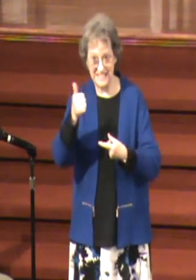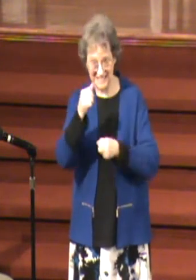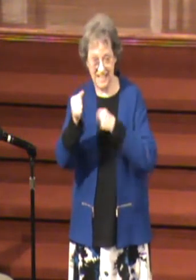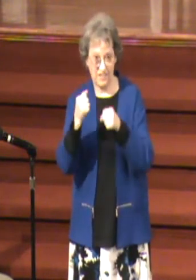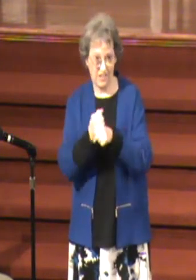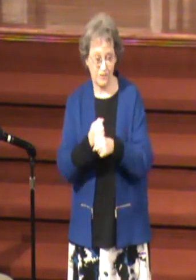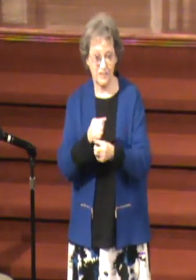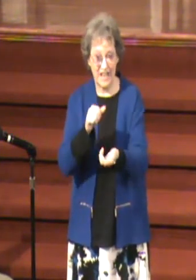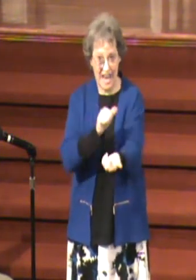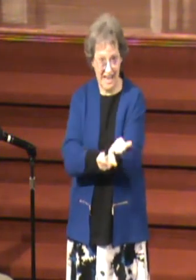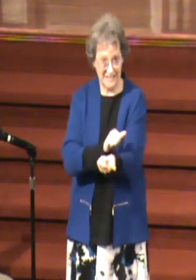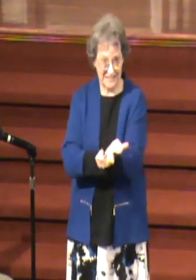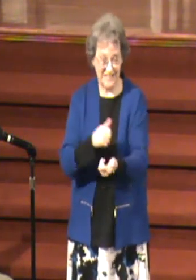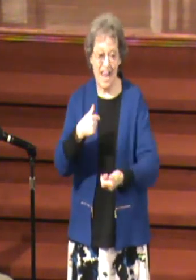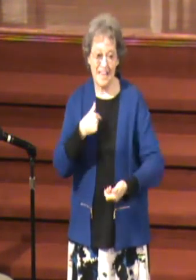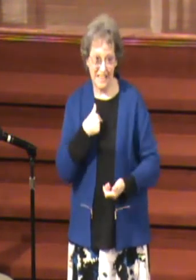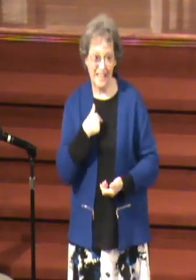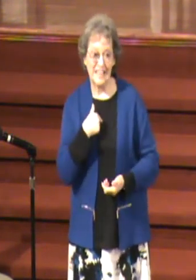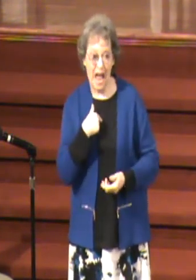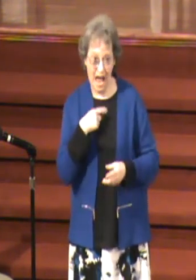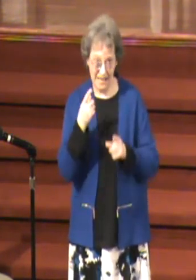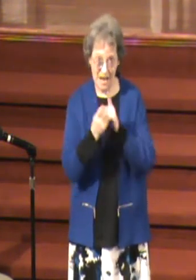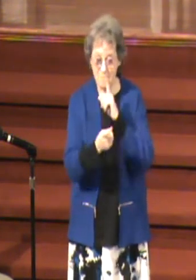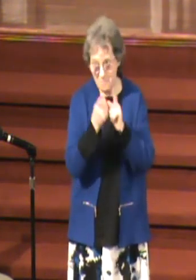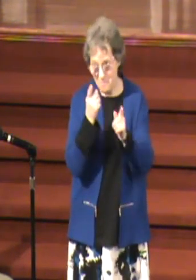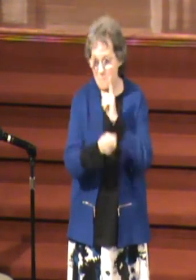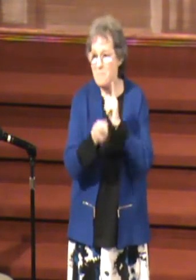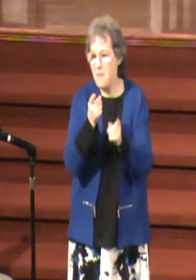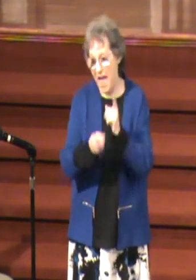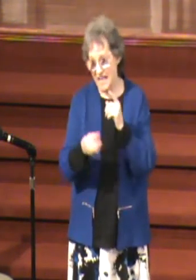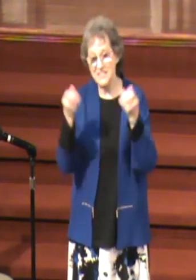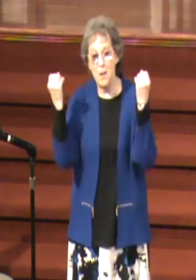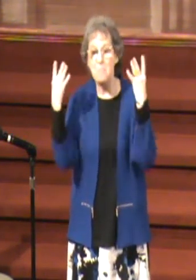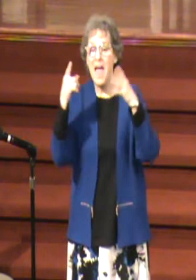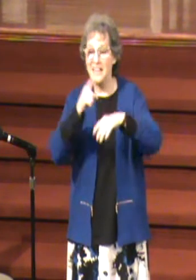Antionette and I, we have crossed paths many, many occasions.